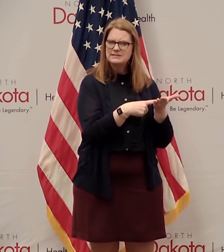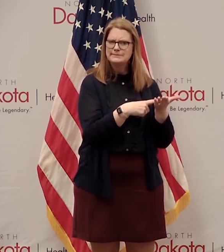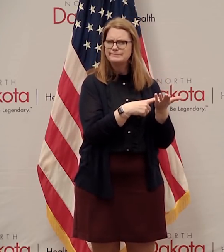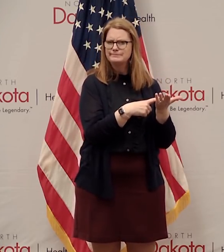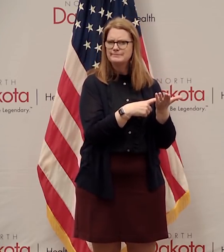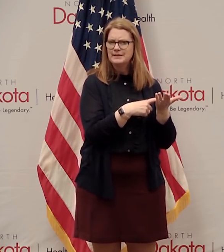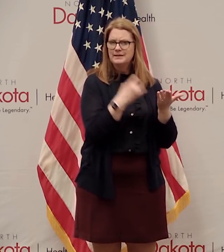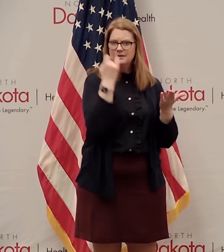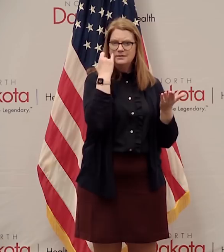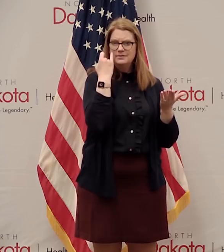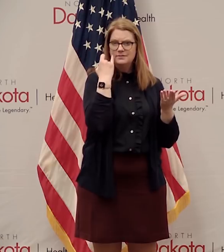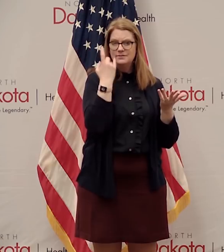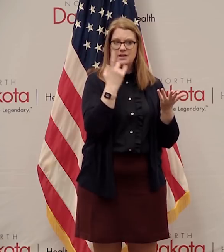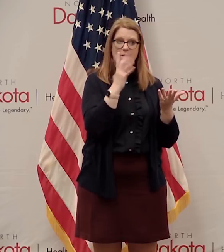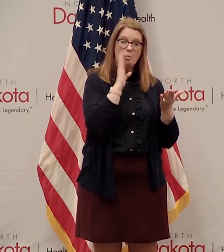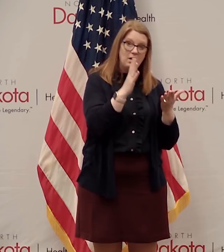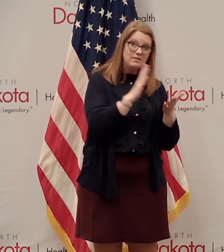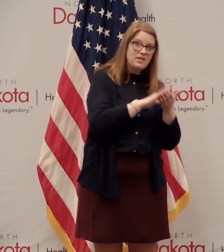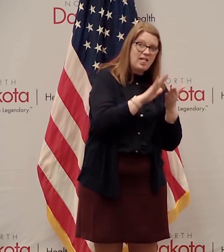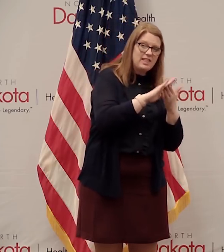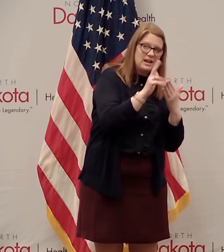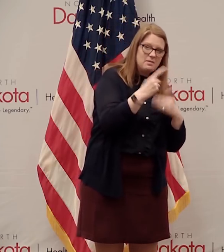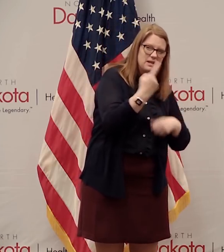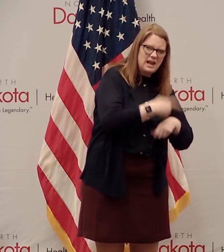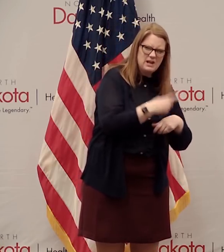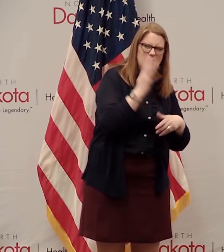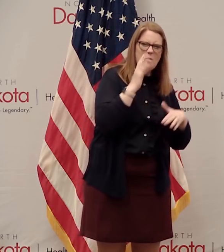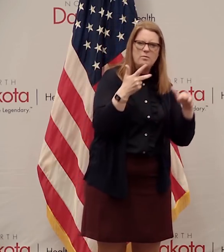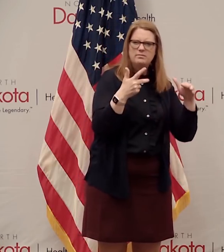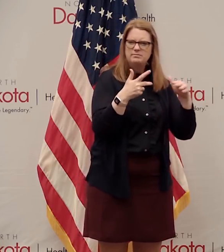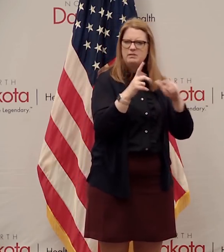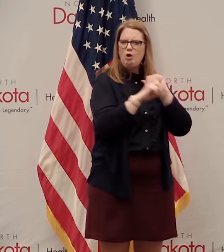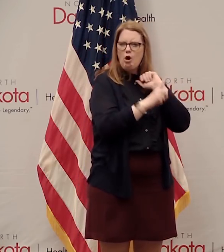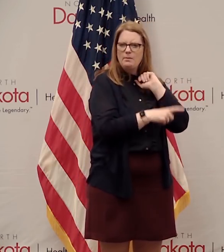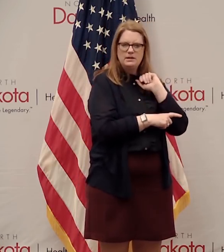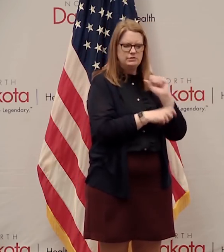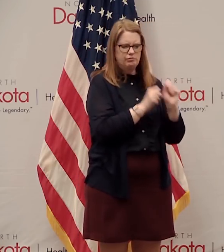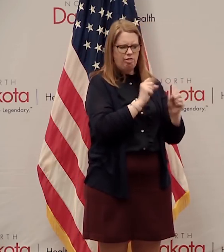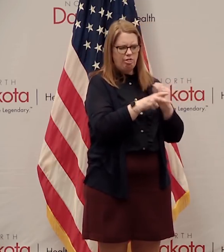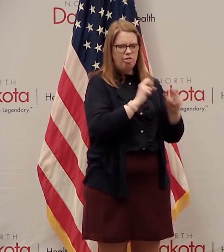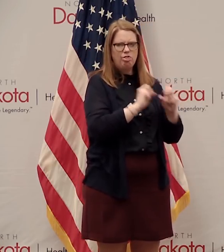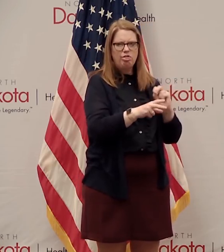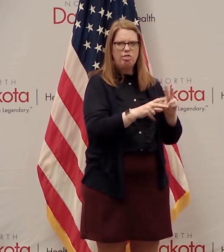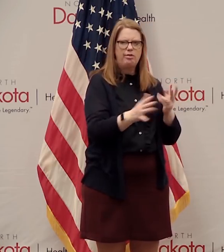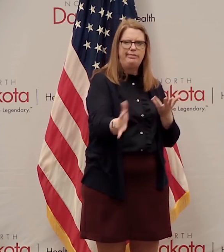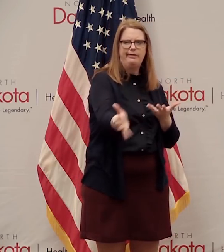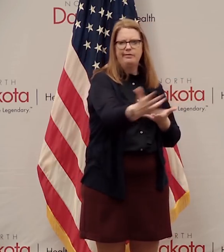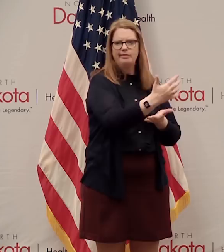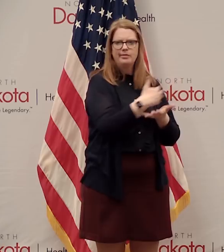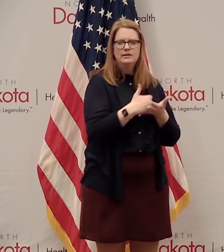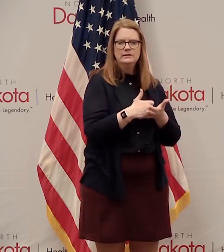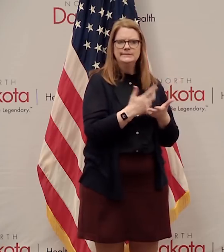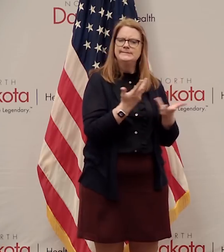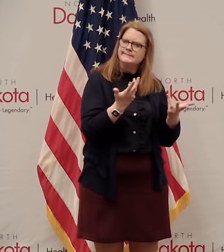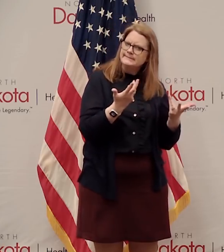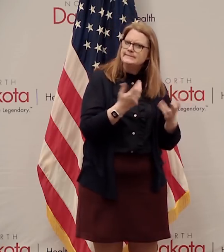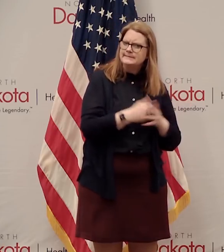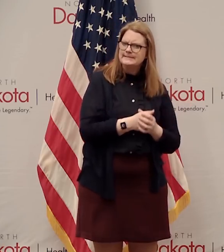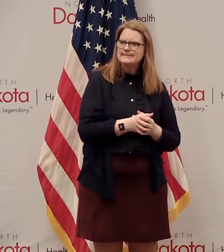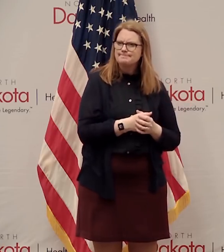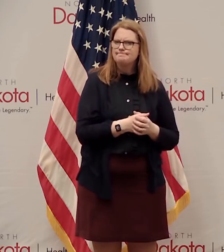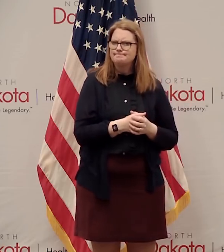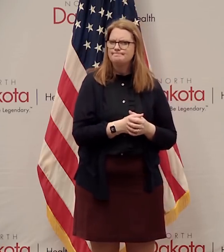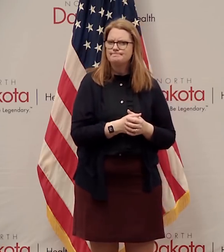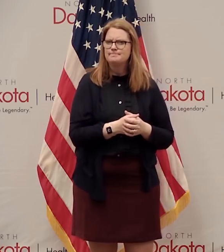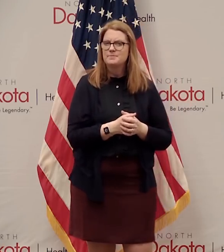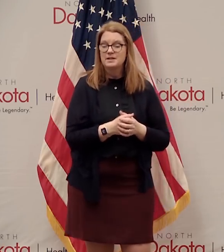have or not have cleanup day in the spring. I would guess there'd be quite a lot of demand for that. I'm sure there's been a